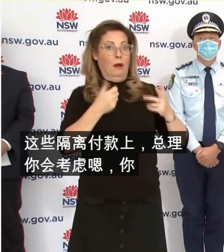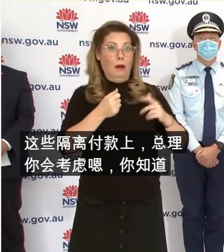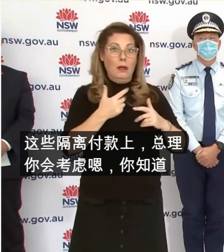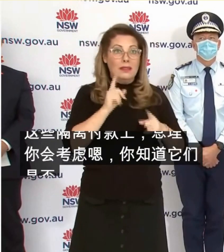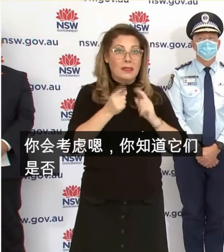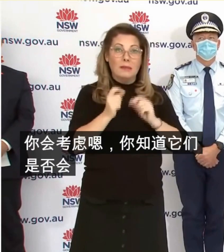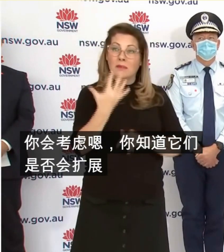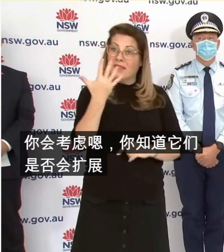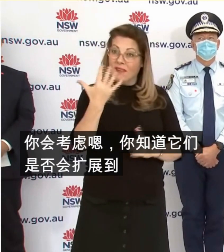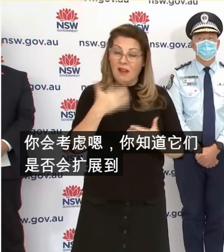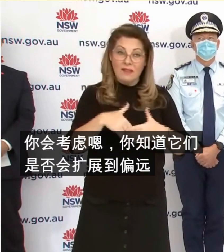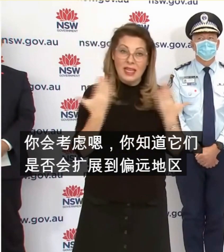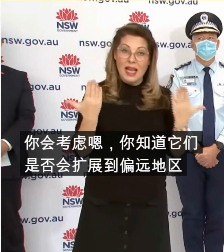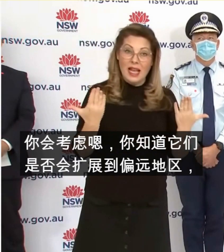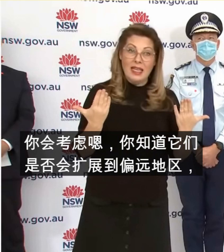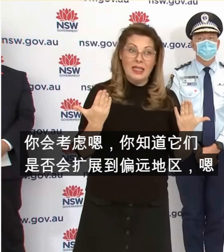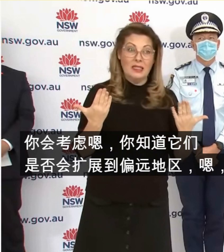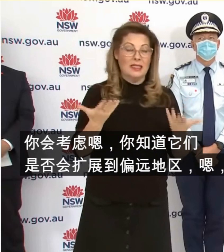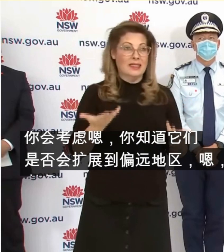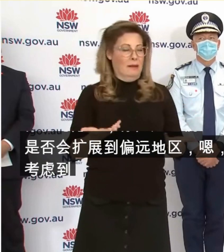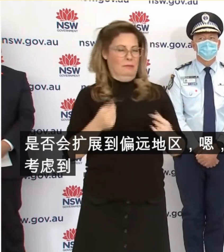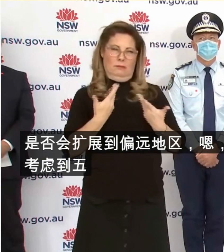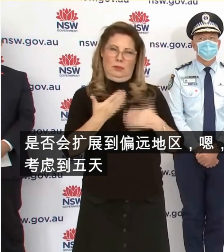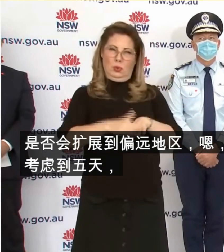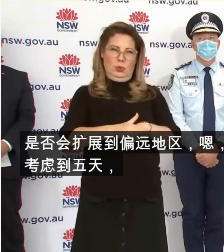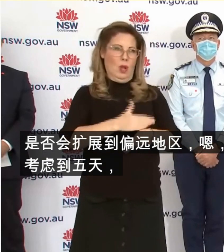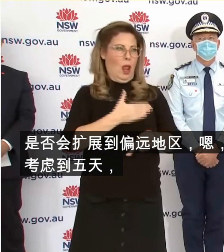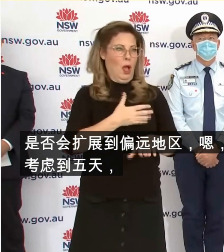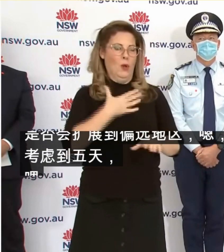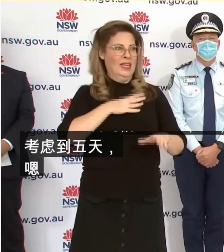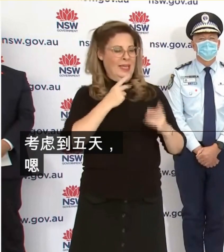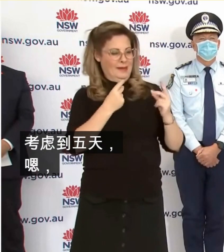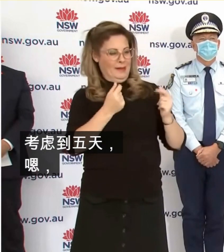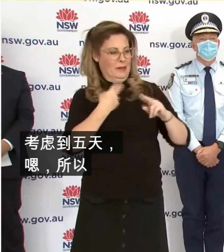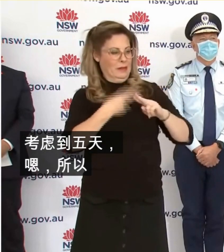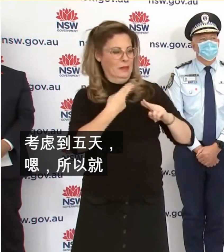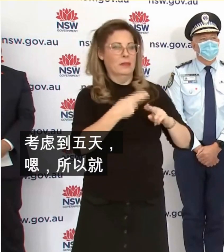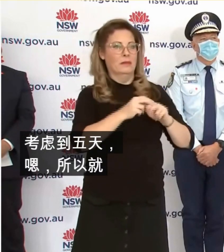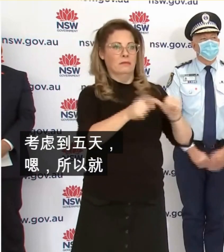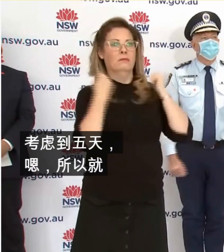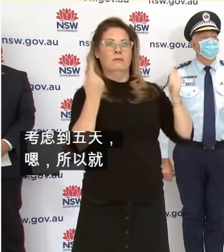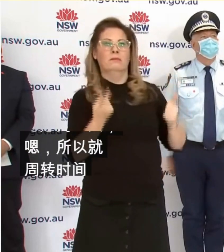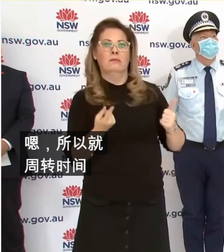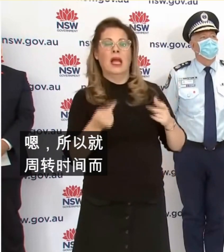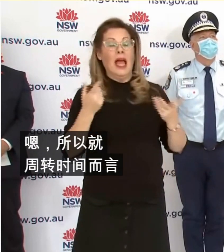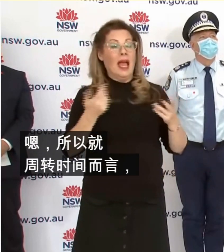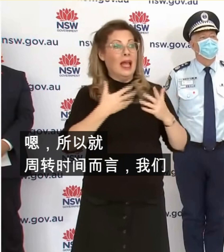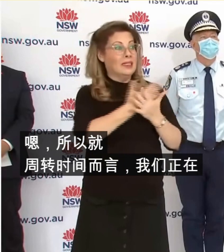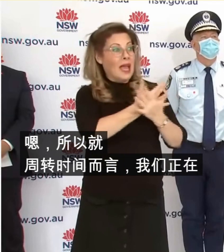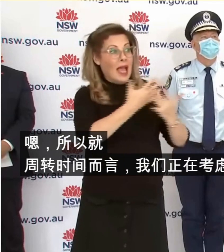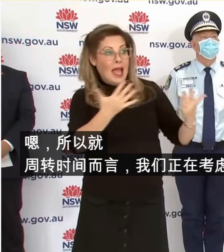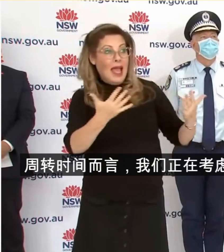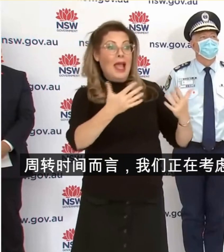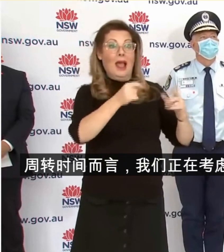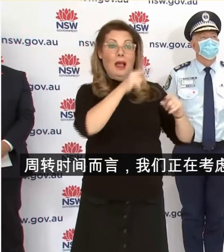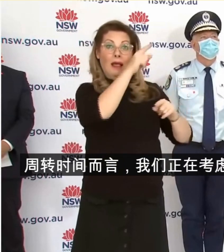consider, are they going to be extended to regional areas considering that 5-day wait time? So in terms of the turnaround